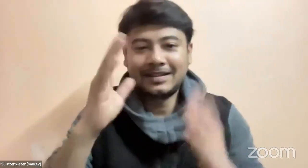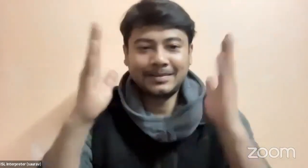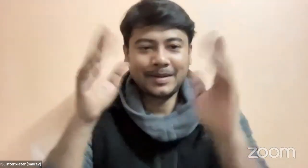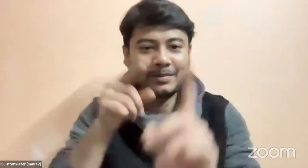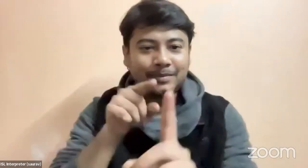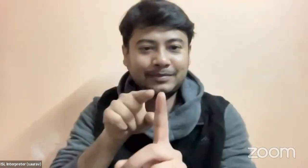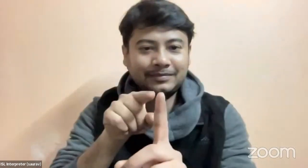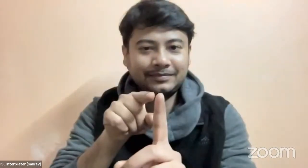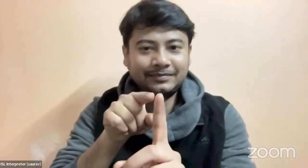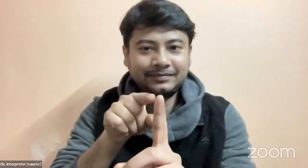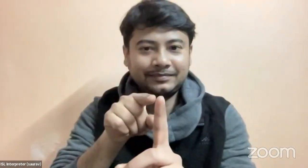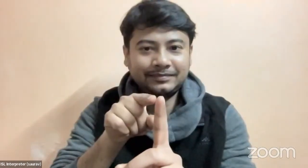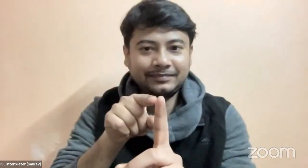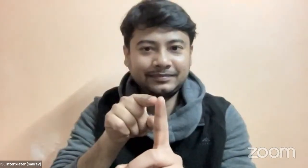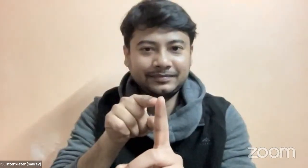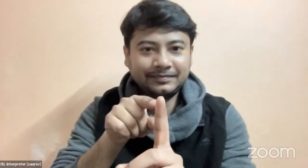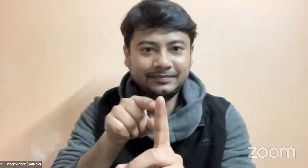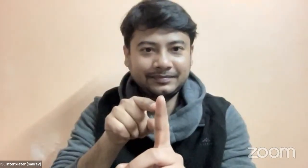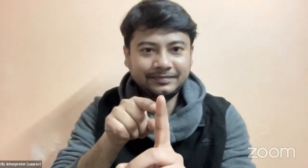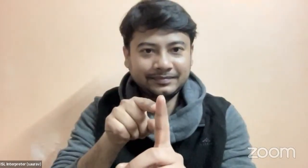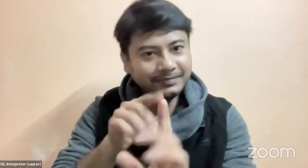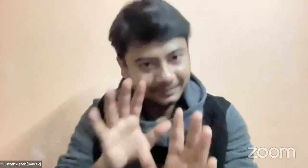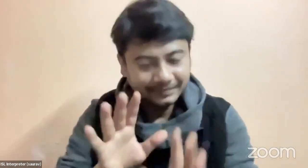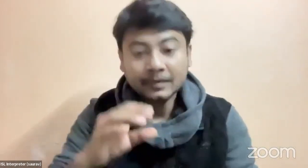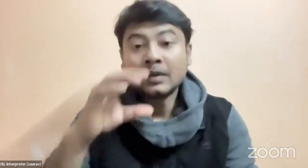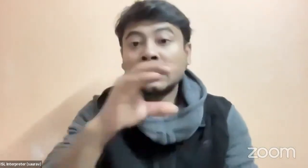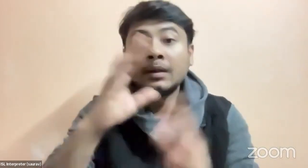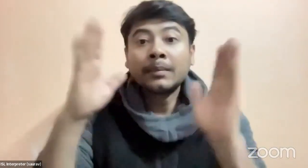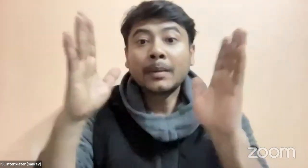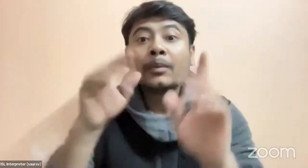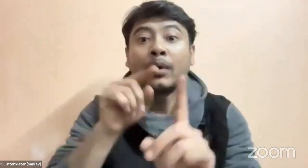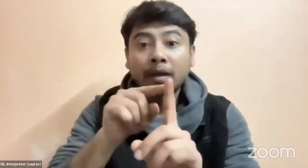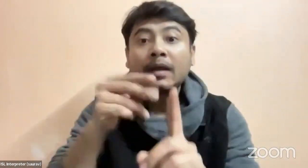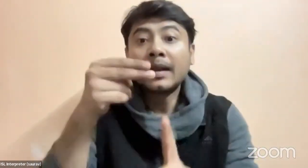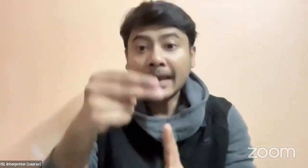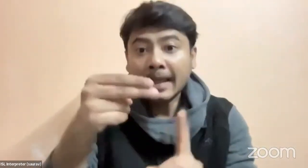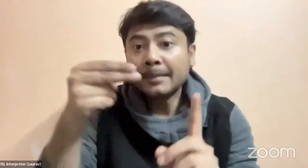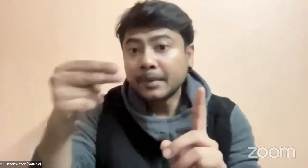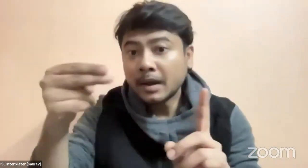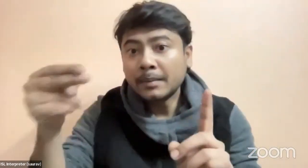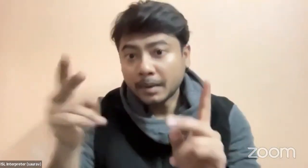There are other names also. We will discuss as the story comes.